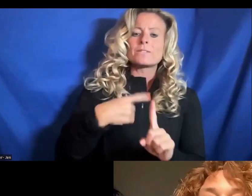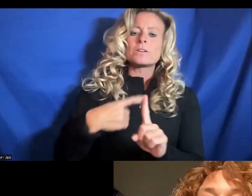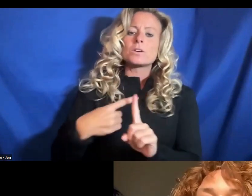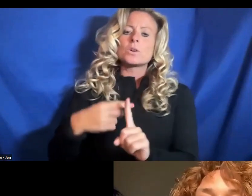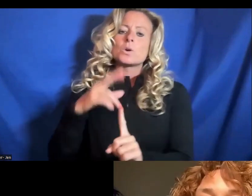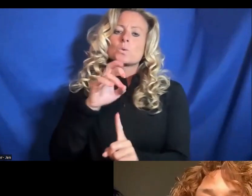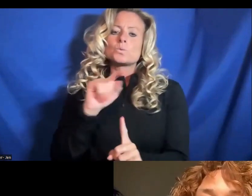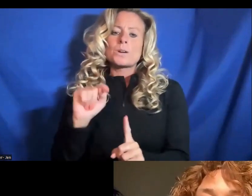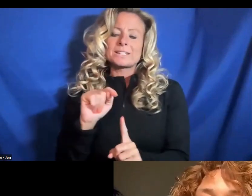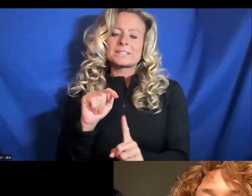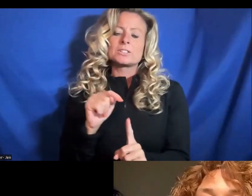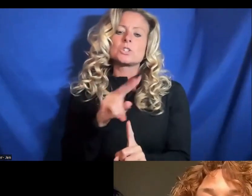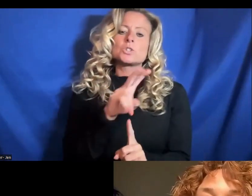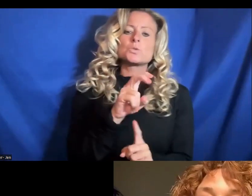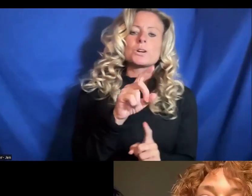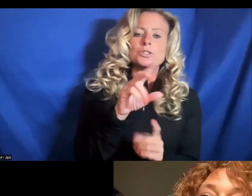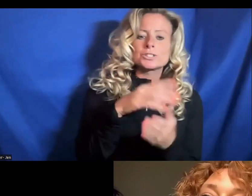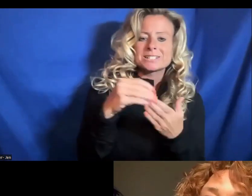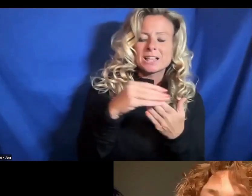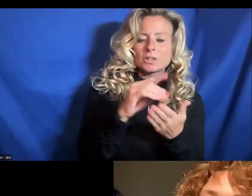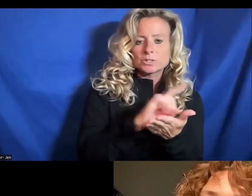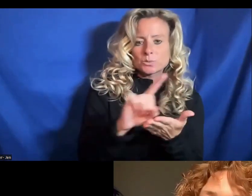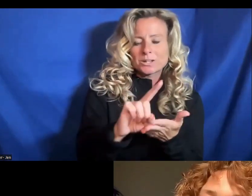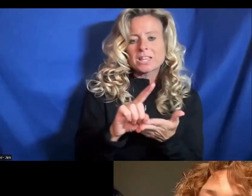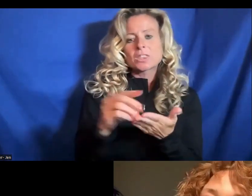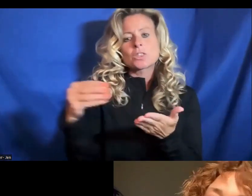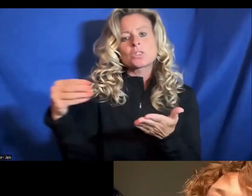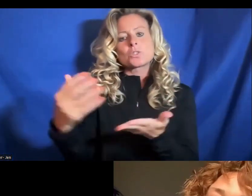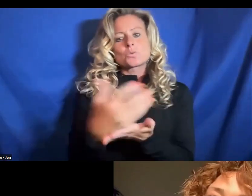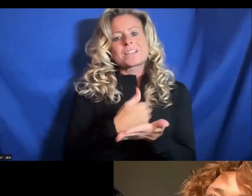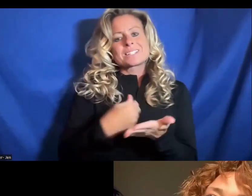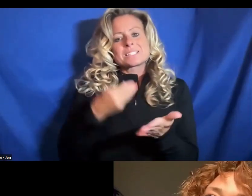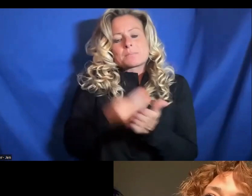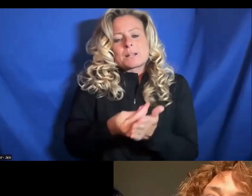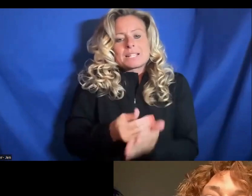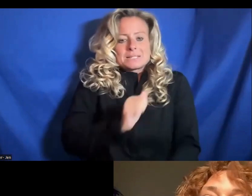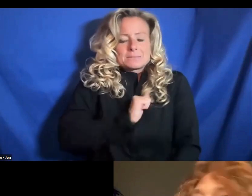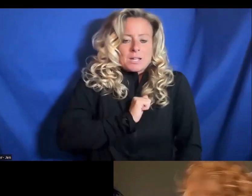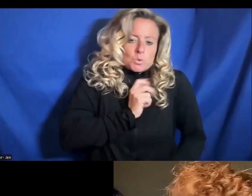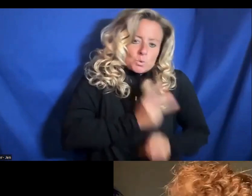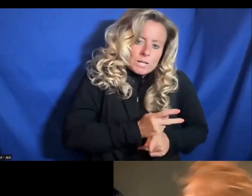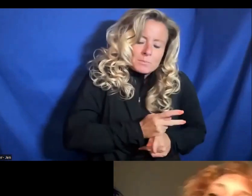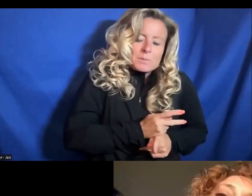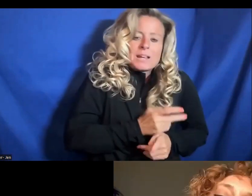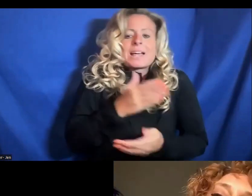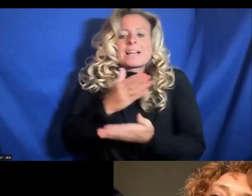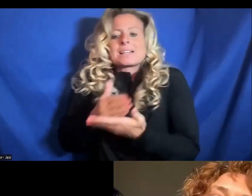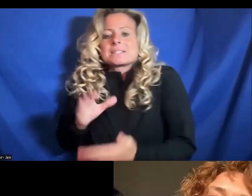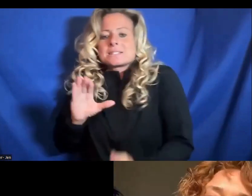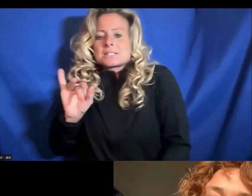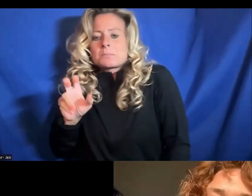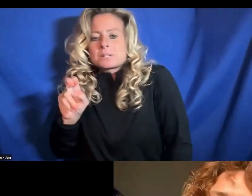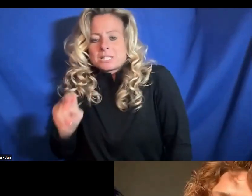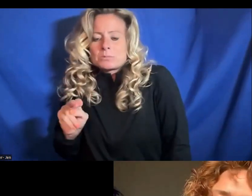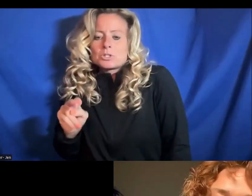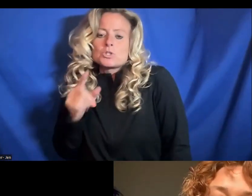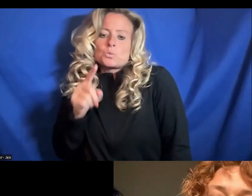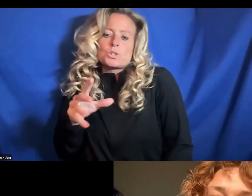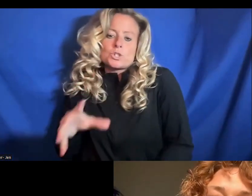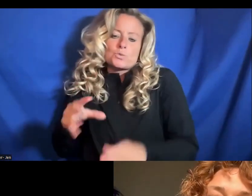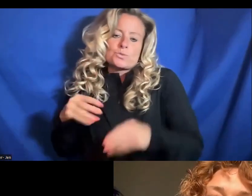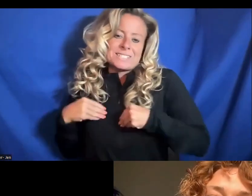maybe $200 a week and then the rest of the money is yours. And some of them do commission where you may